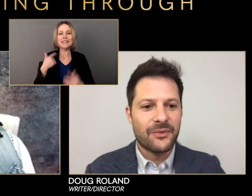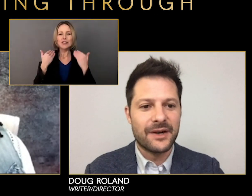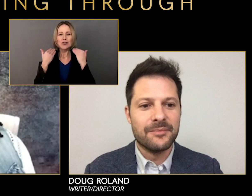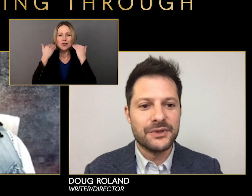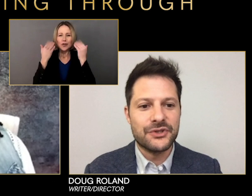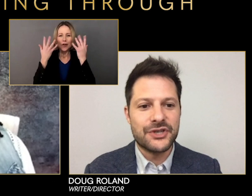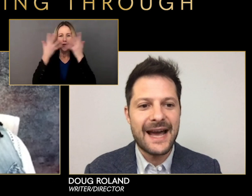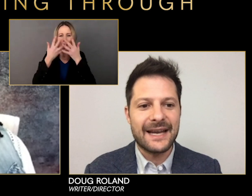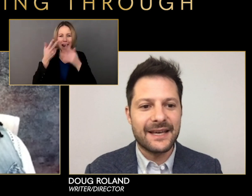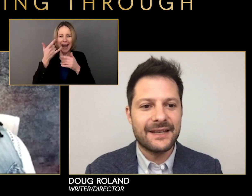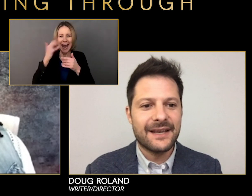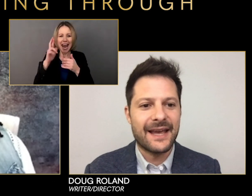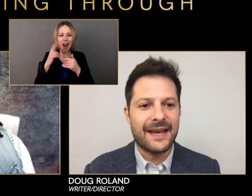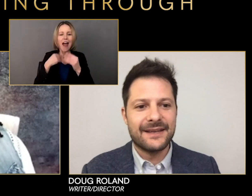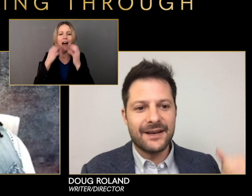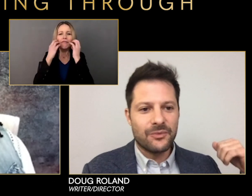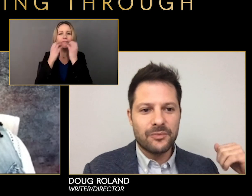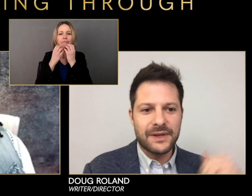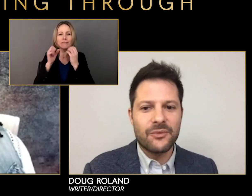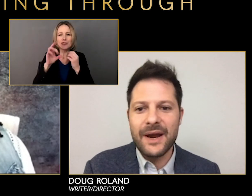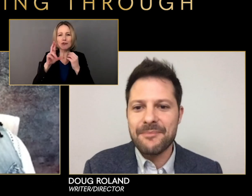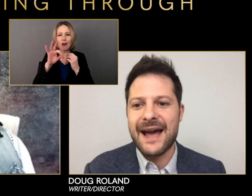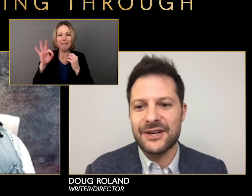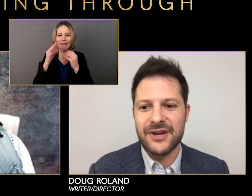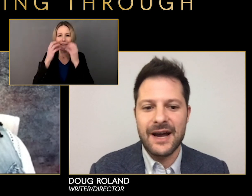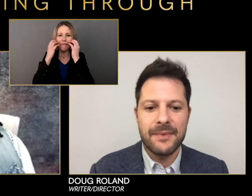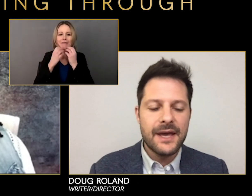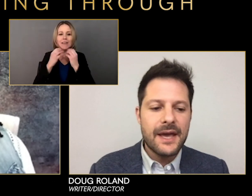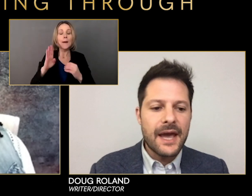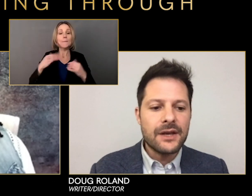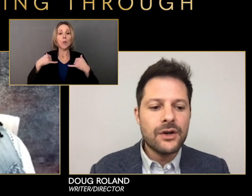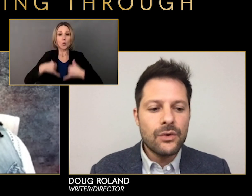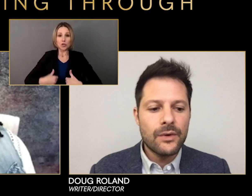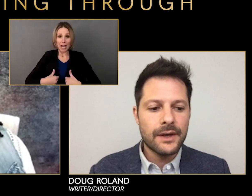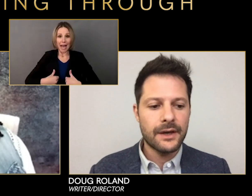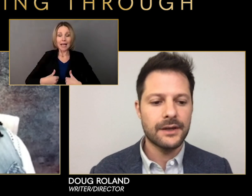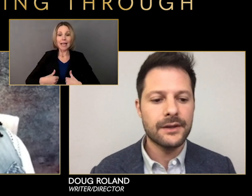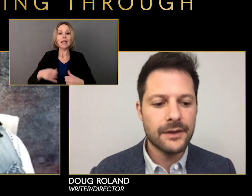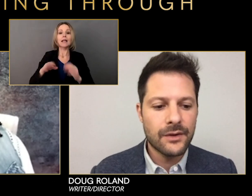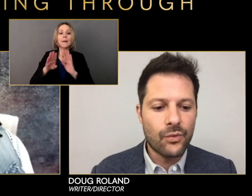face, wearing a blue jacket and plain white backdrop. And